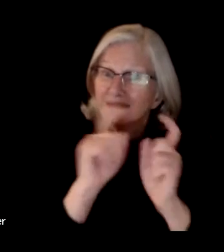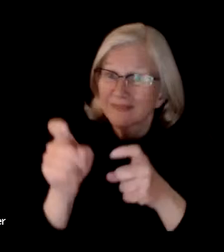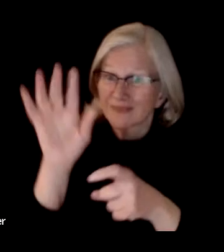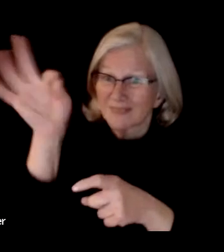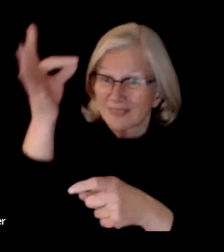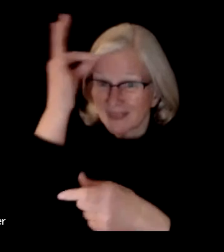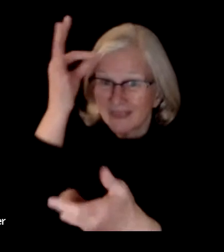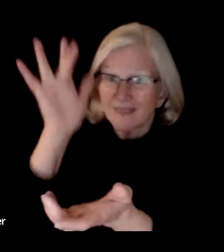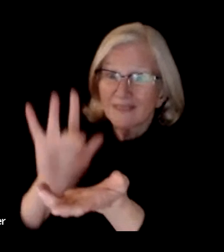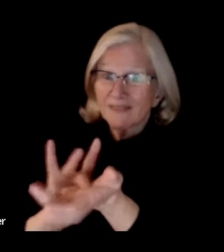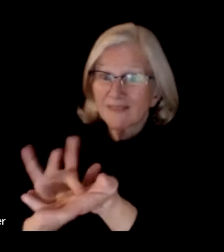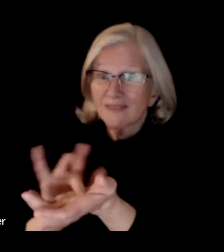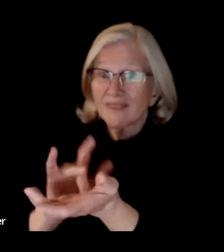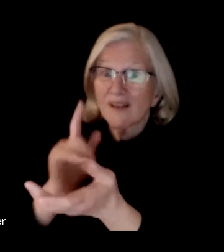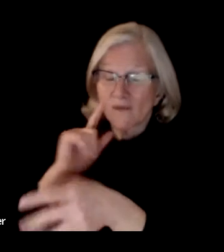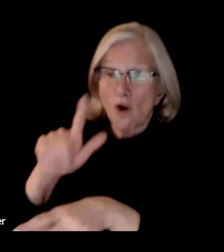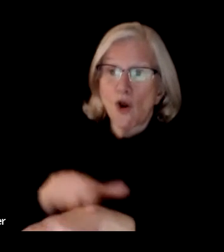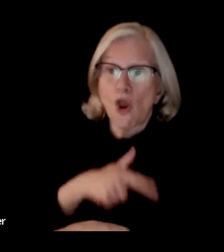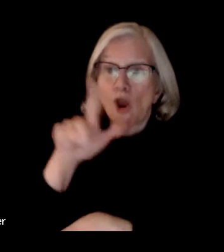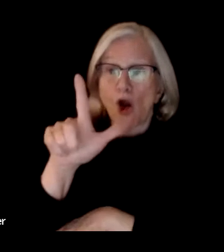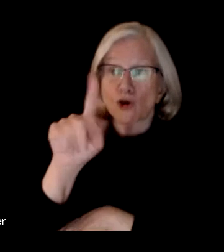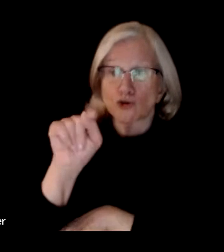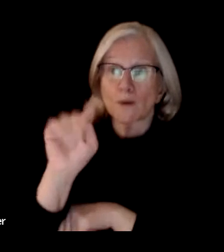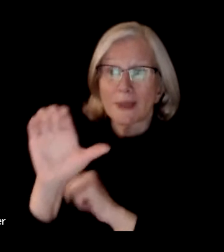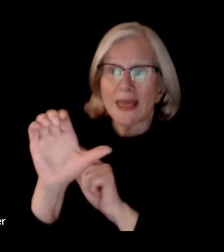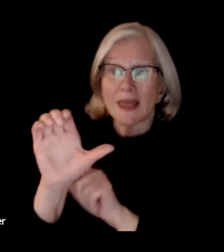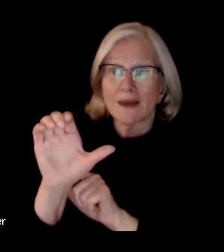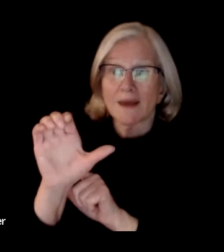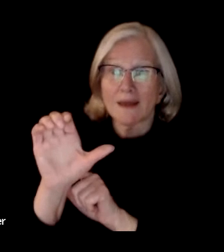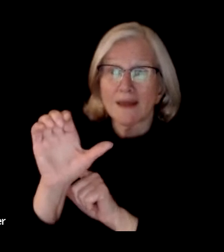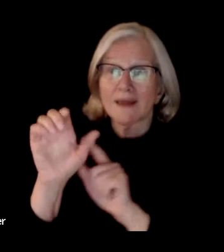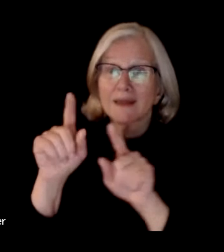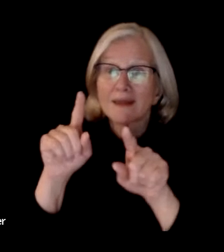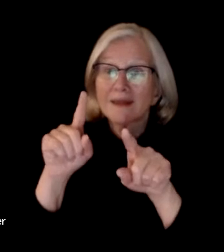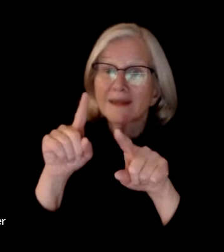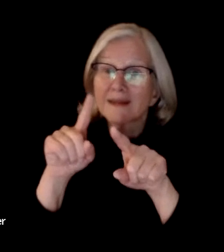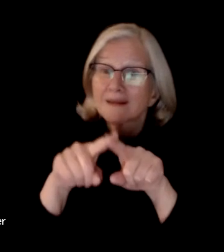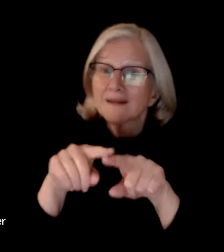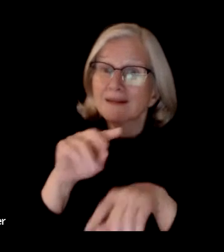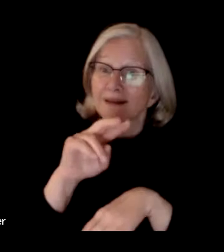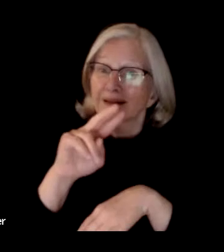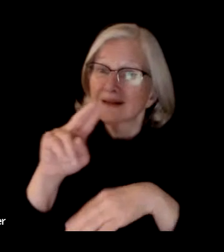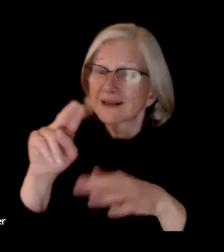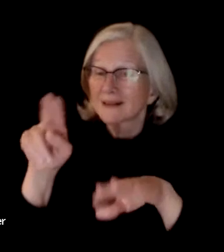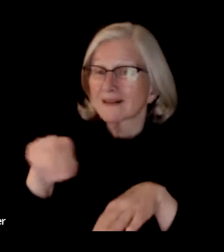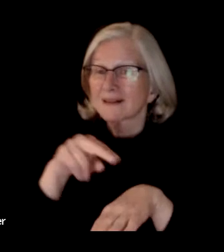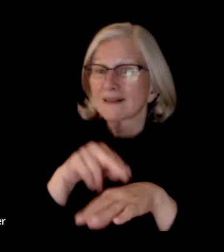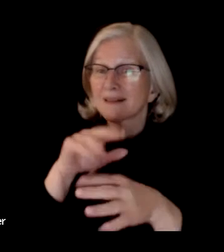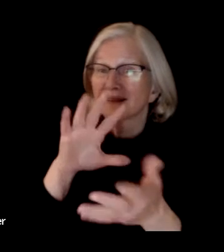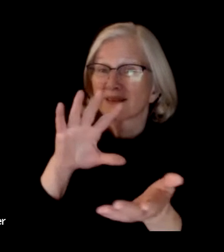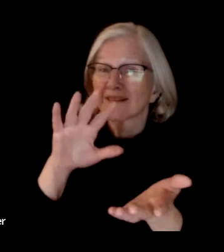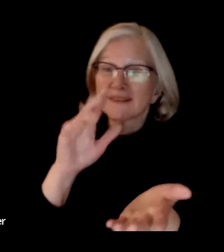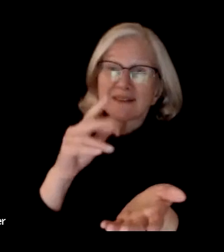program. And we are relying on national pharmacy chains to do that vaccinating. And they do have a